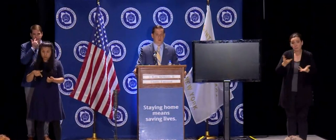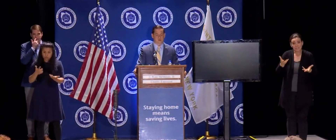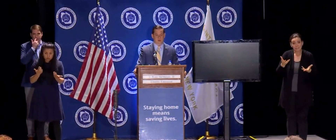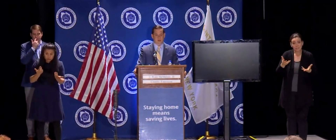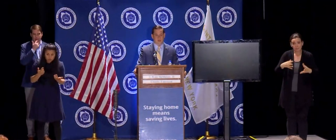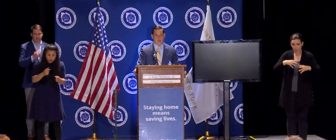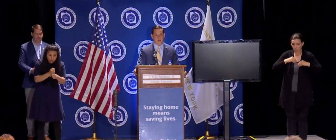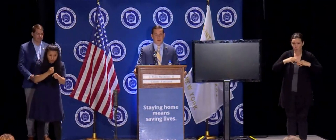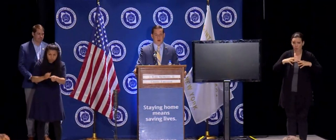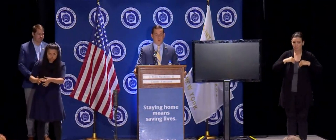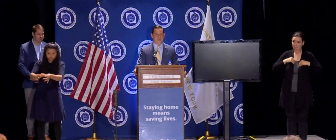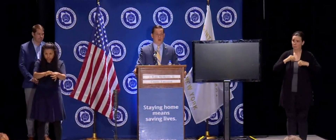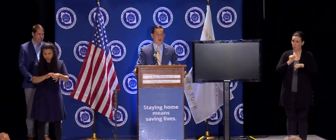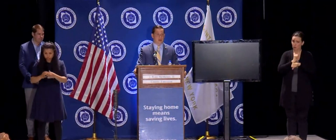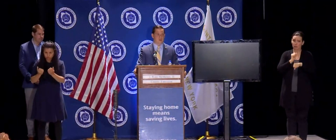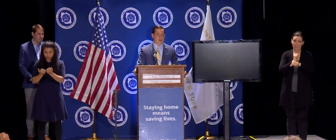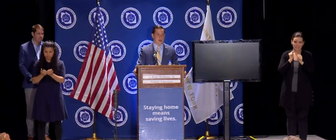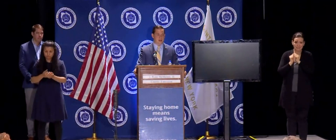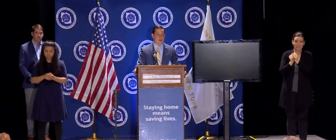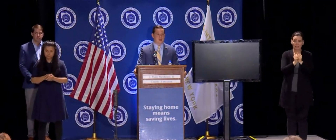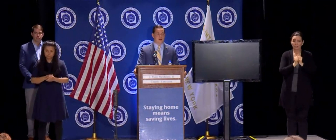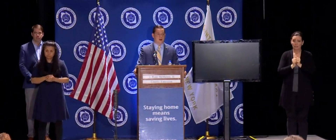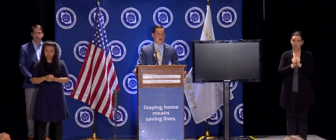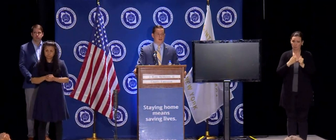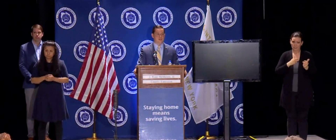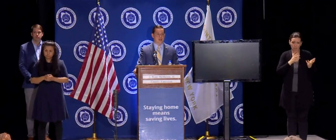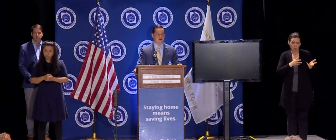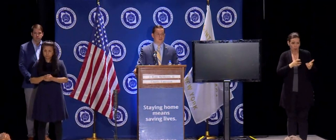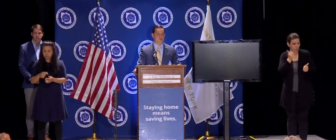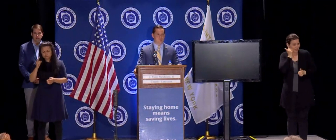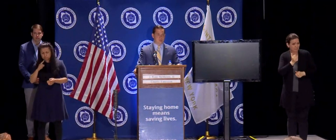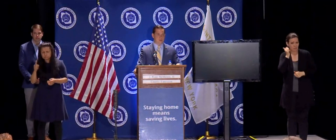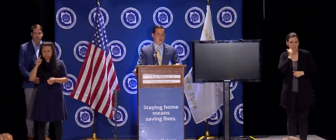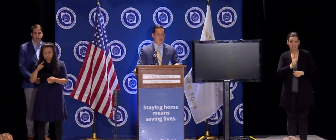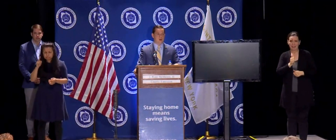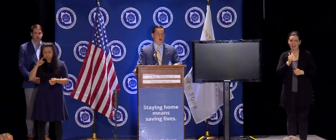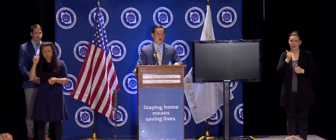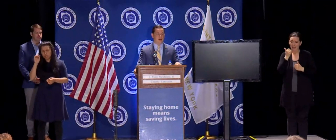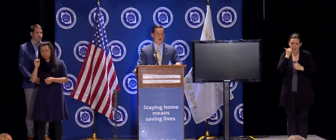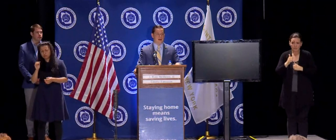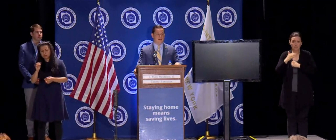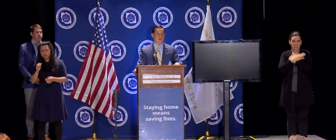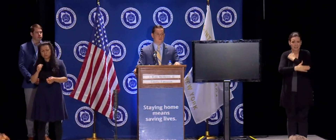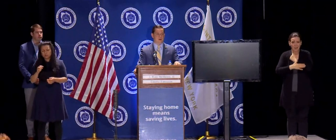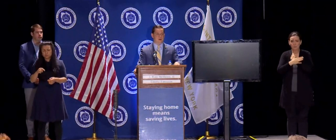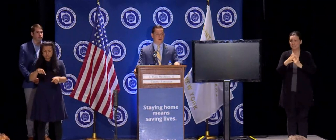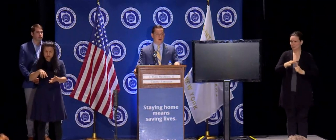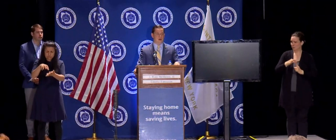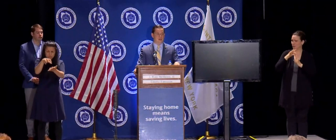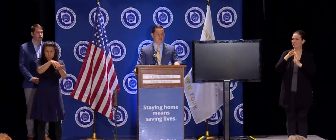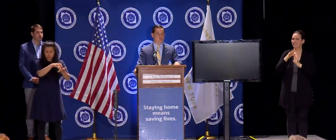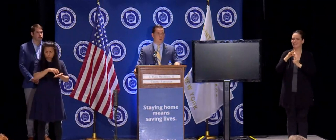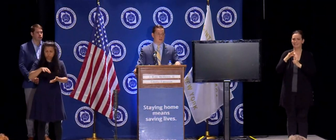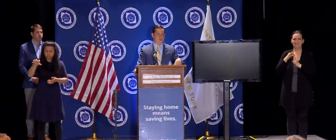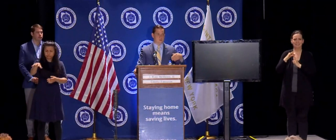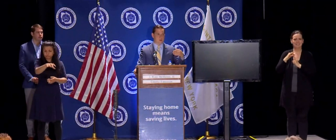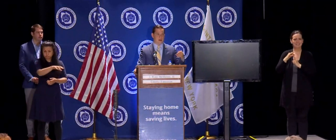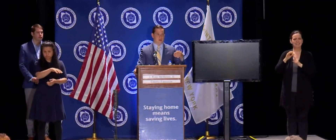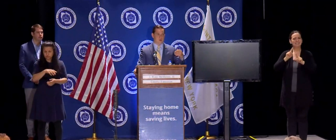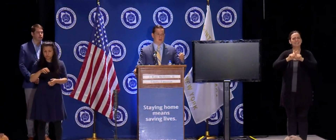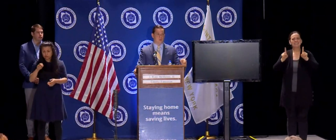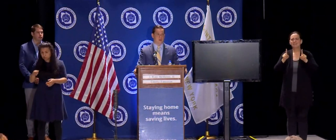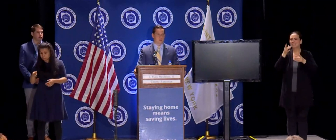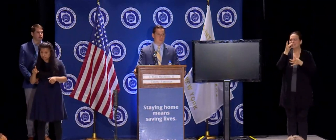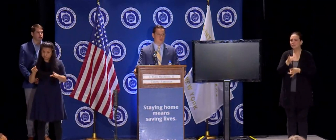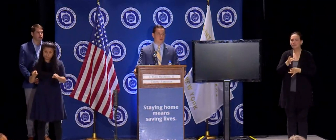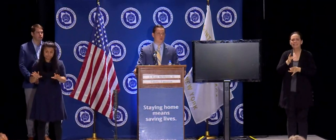with them. So certainly we talk every day. Each county is unique and has different interest points that